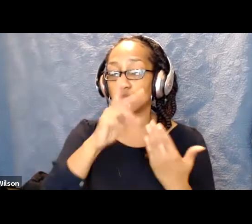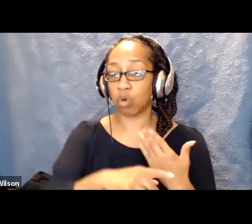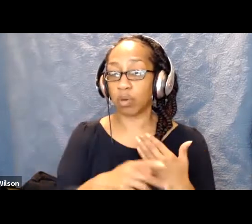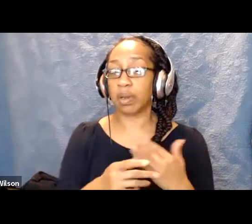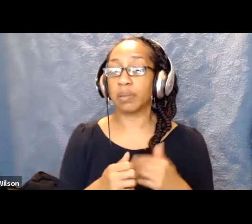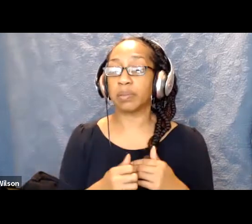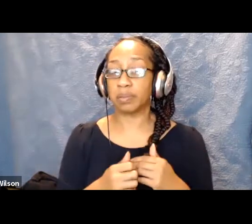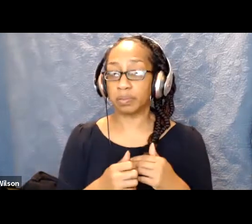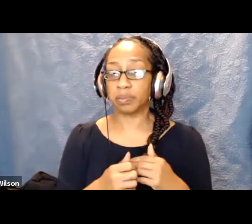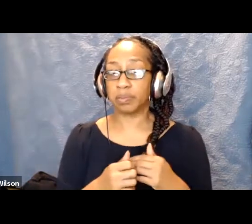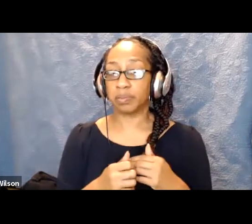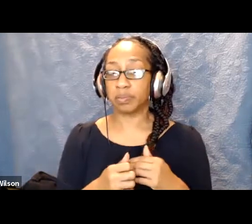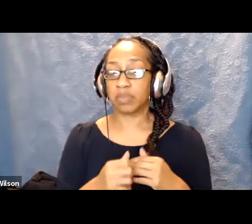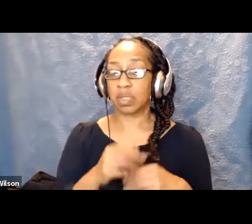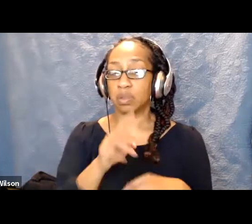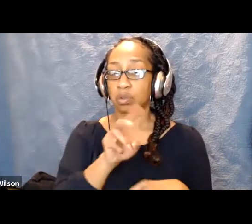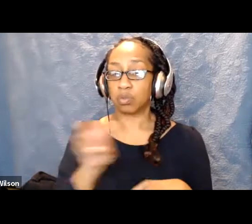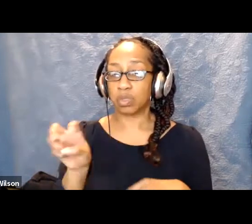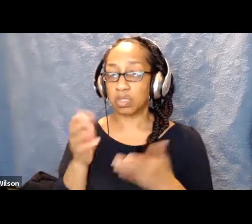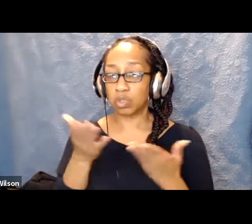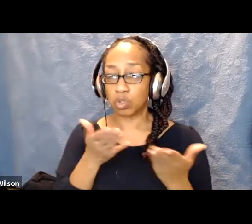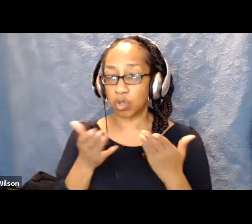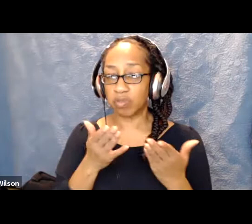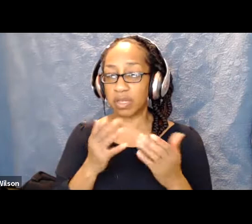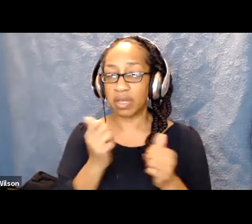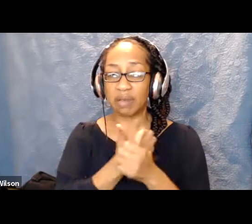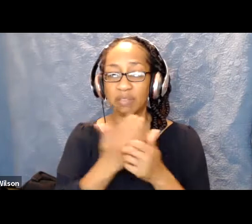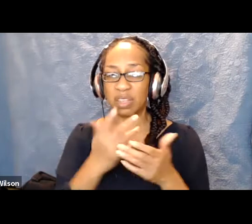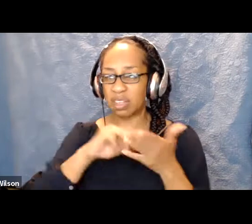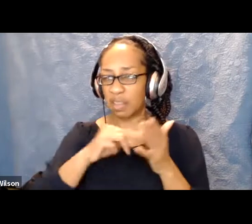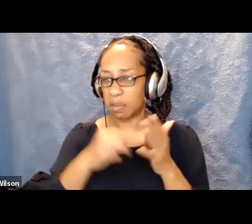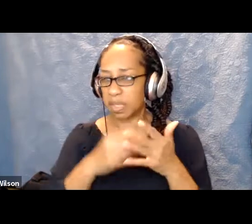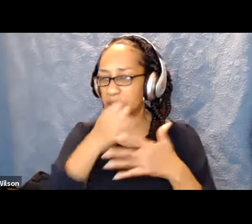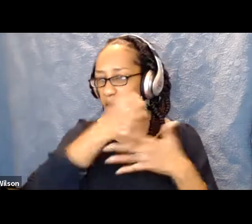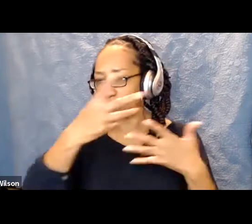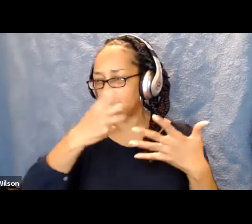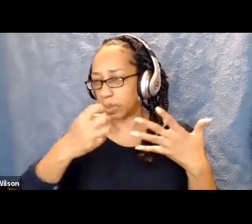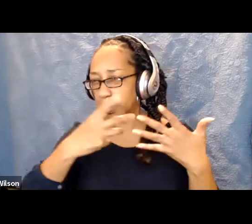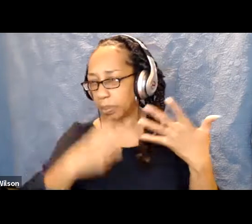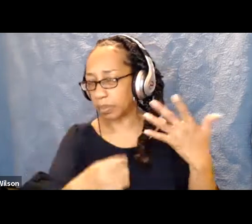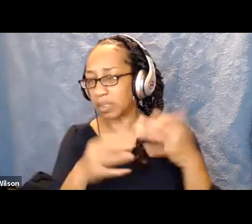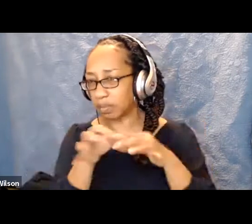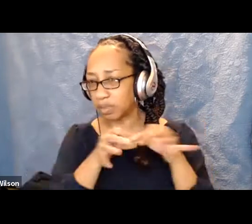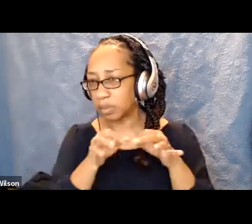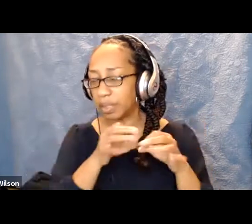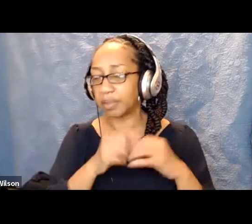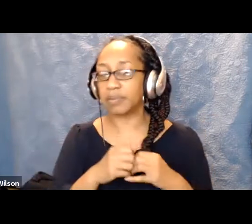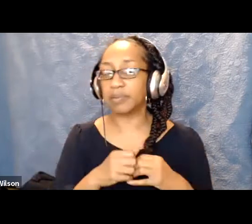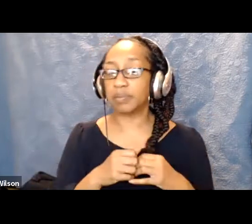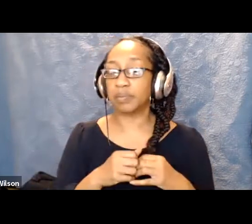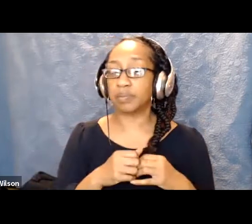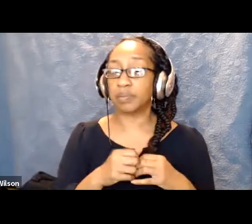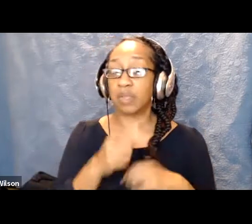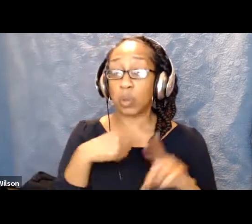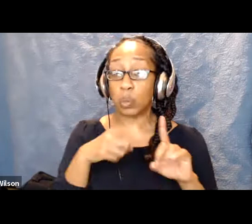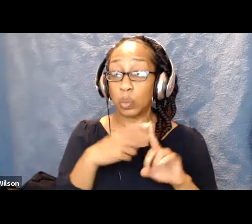of pre-employment transition services and all that entails that I've just spoken with you about. And then once those